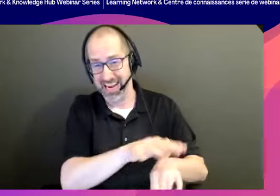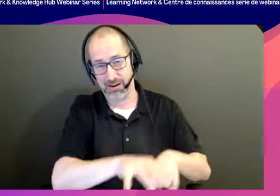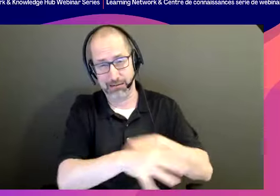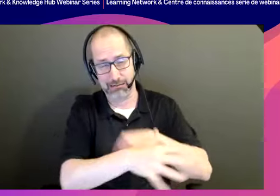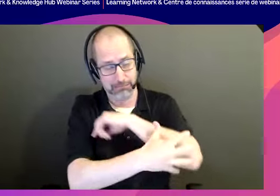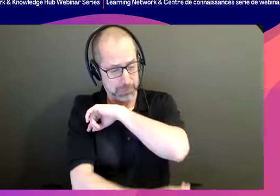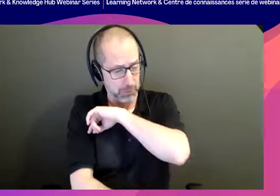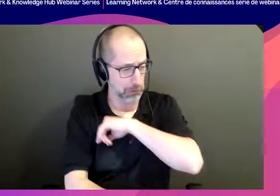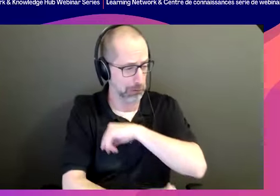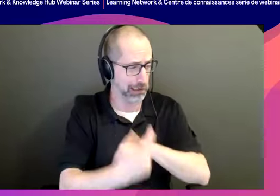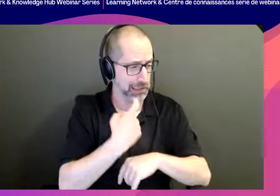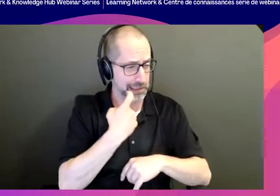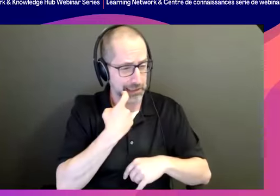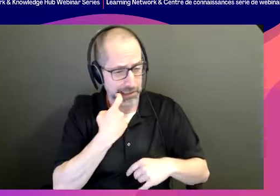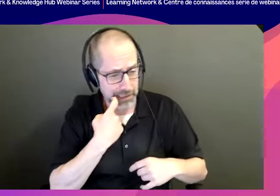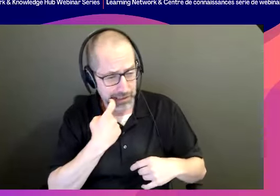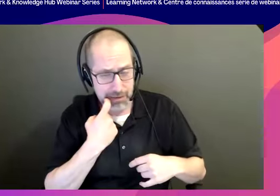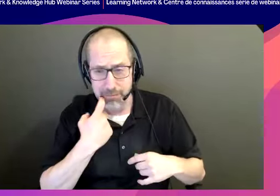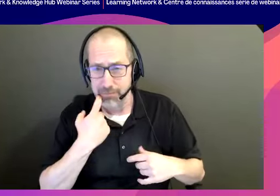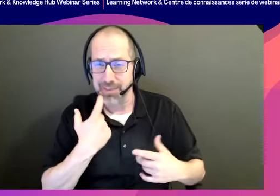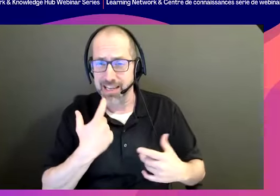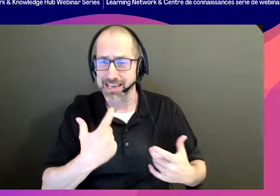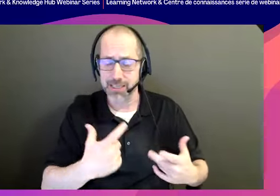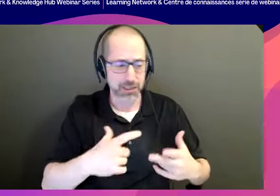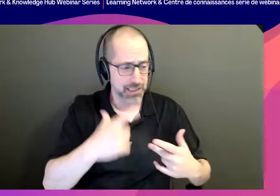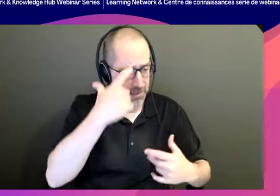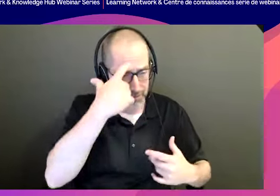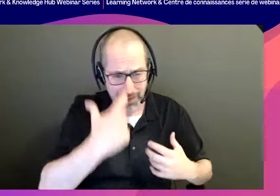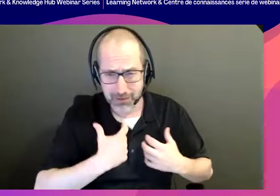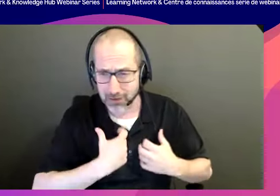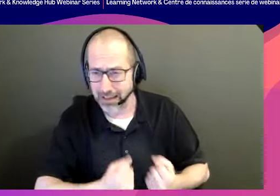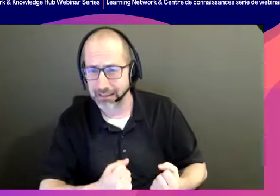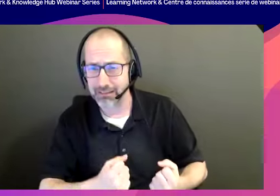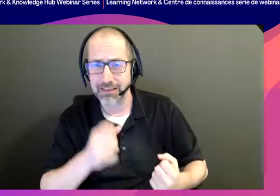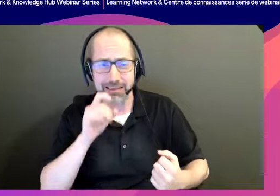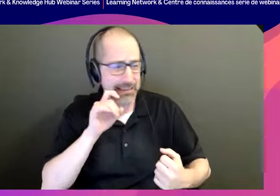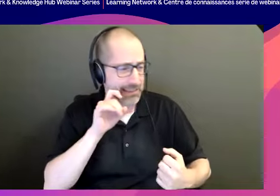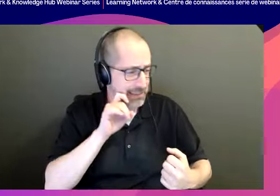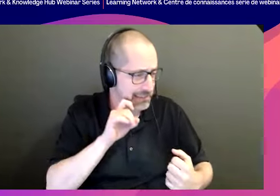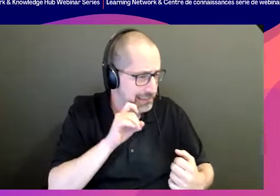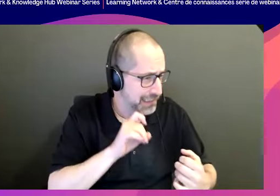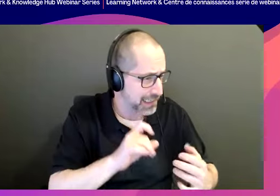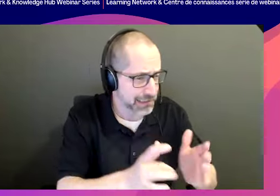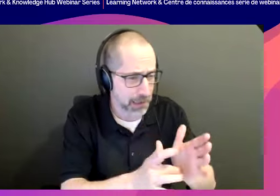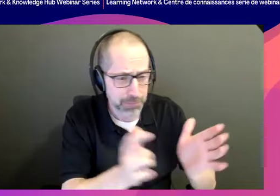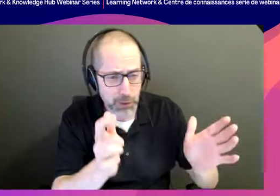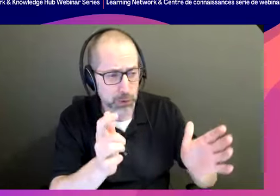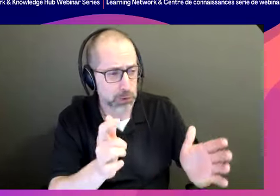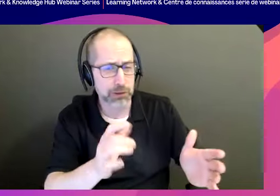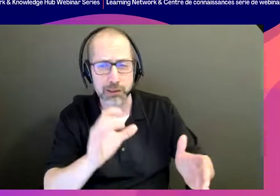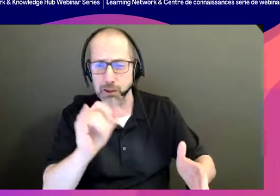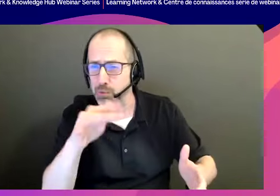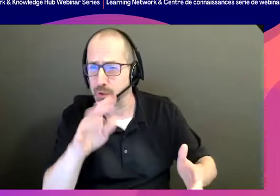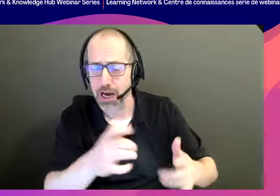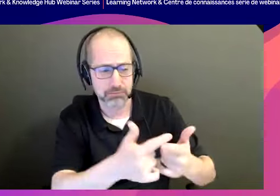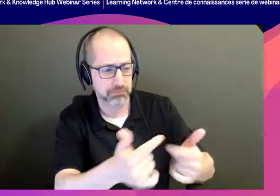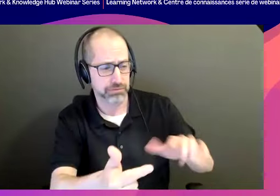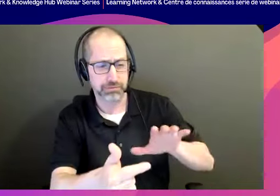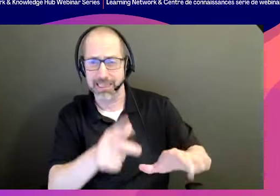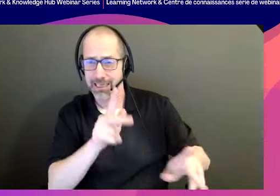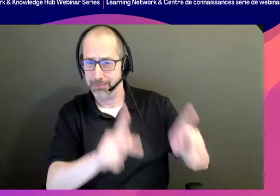struggles, survival sex work, and crime. The streets hold a tremendous amount of pain. People who live down here have been failed by system